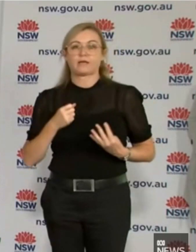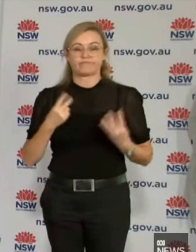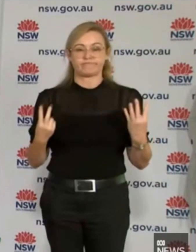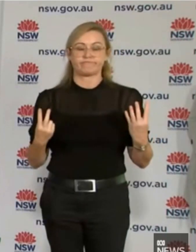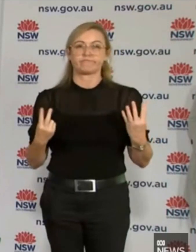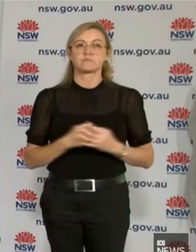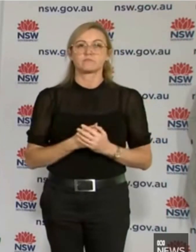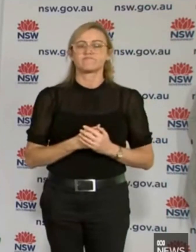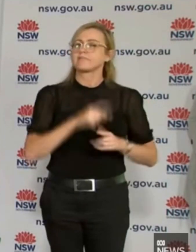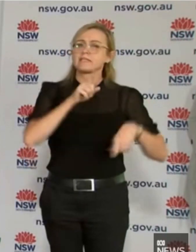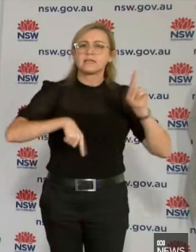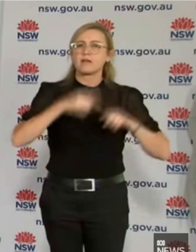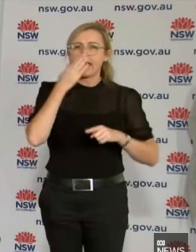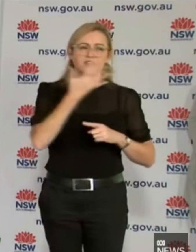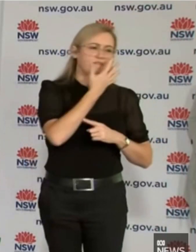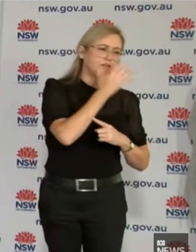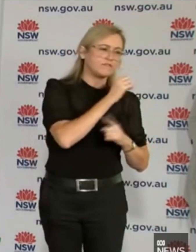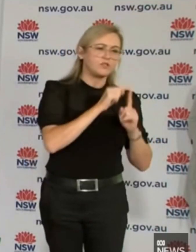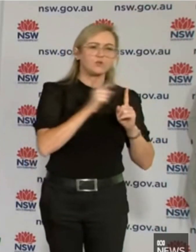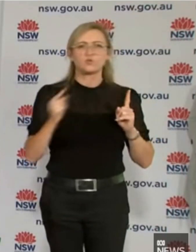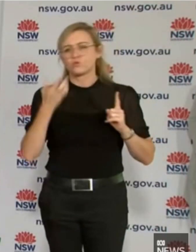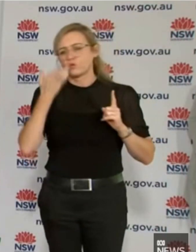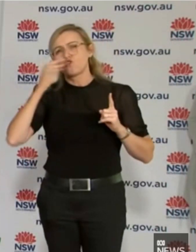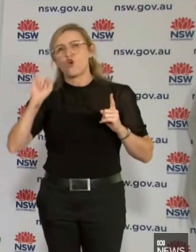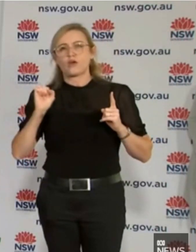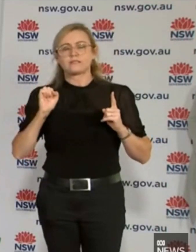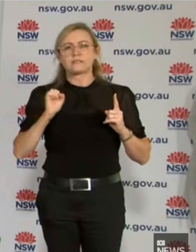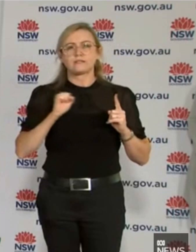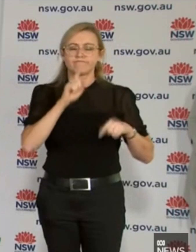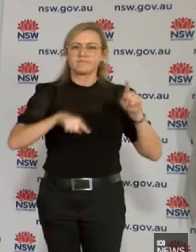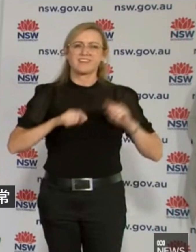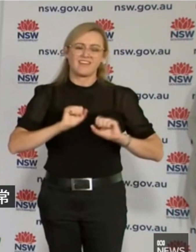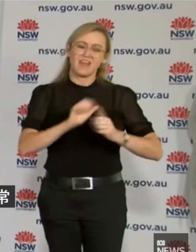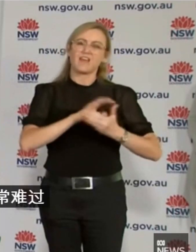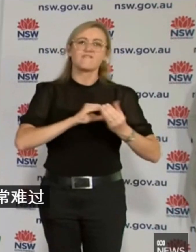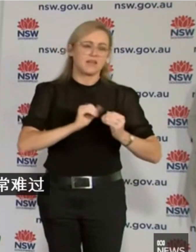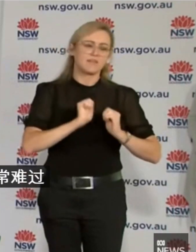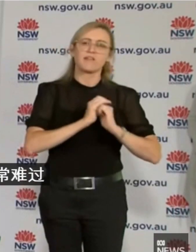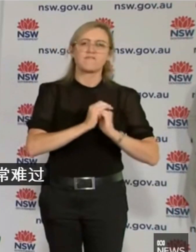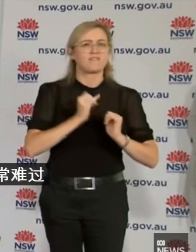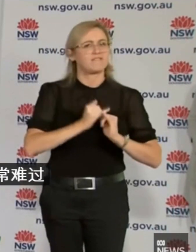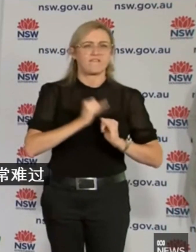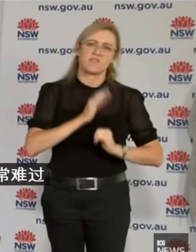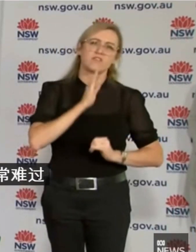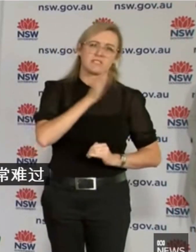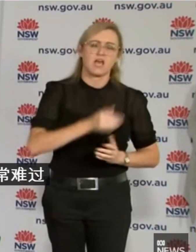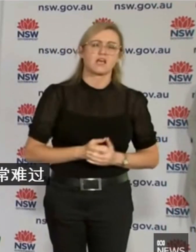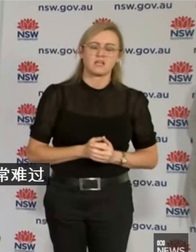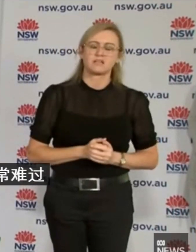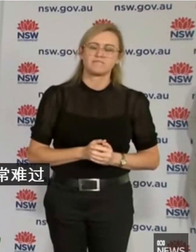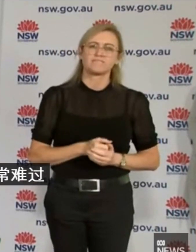and they range in ages from 50 to 90, and obviously that's very sad for their families and for their friends. So again,